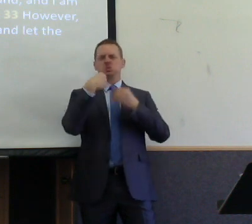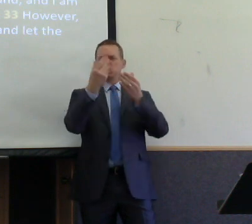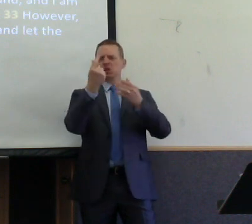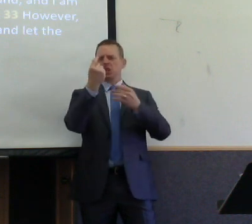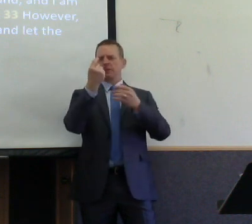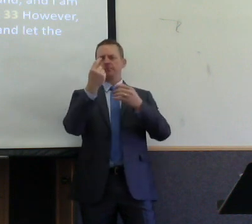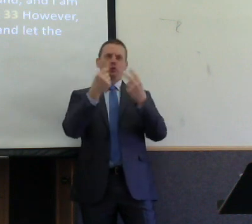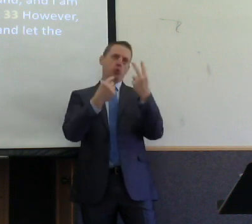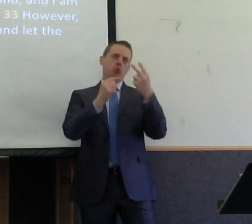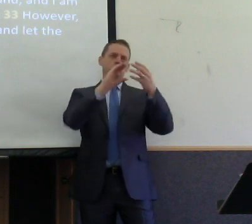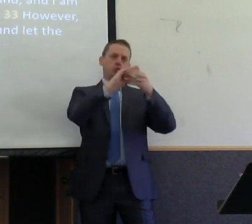100%.